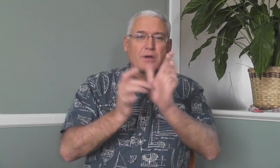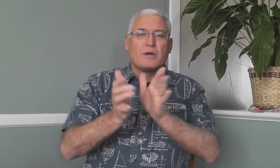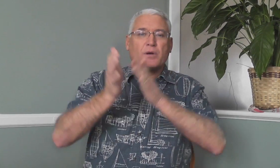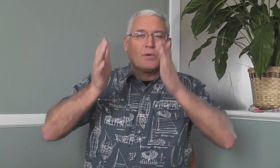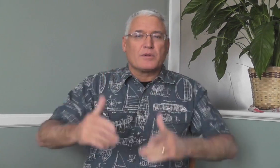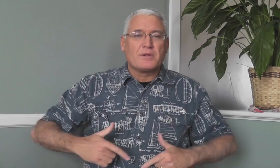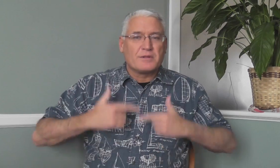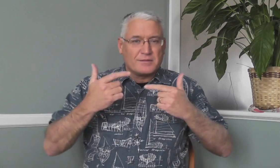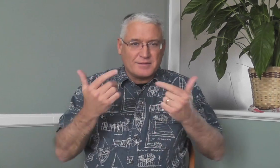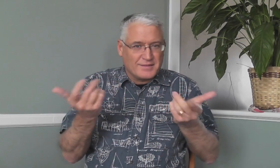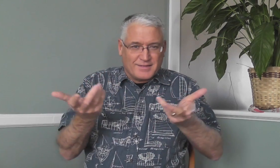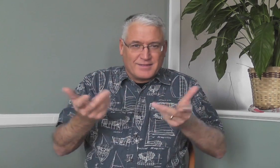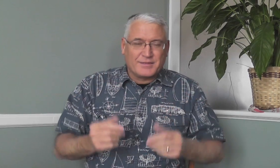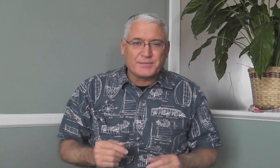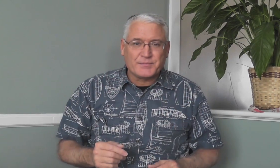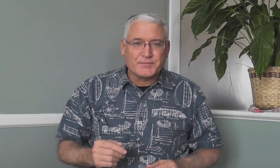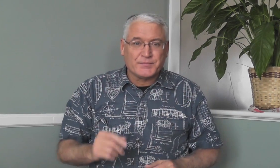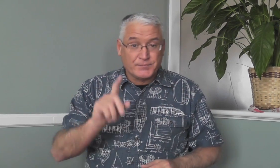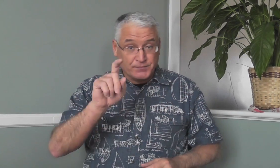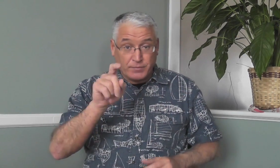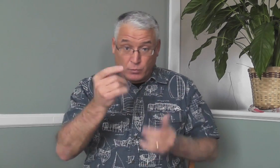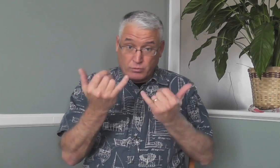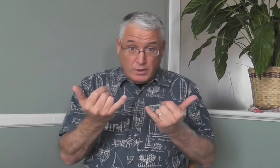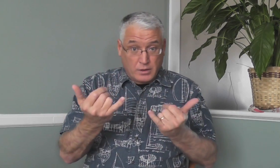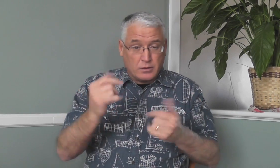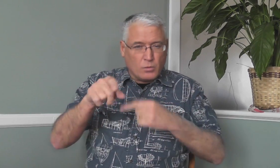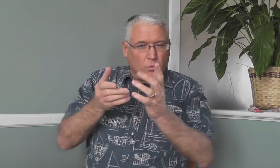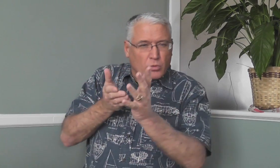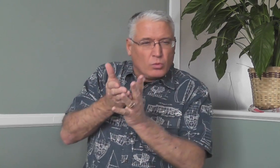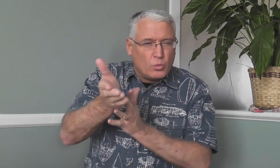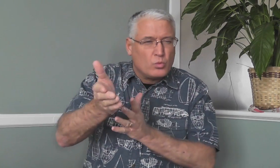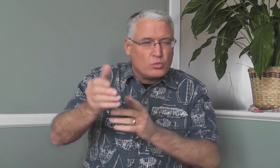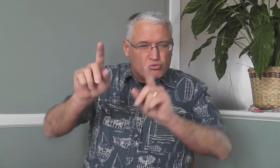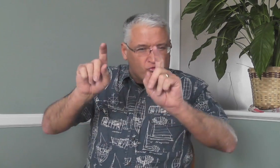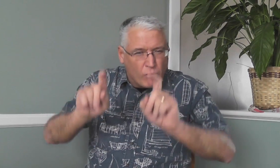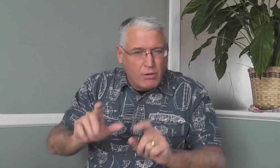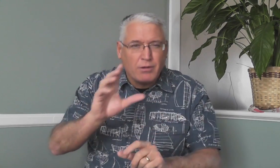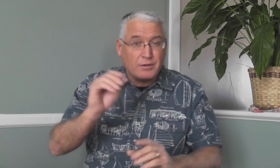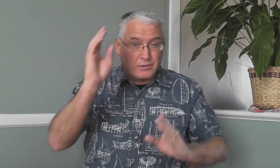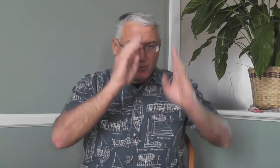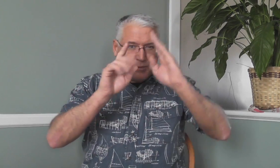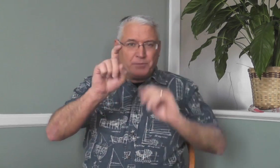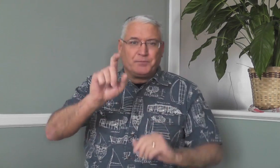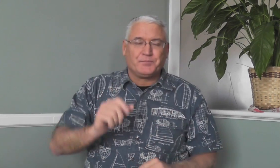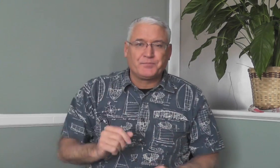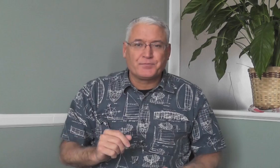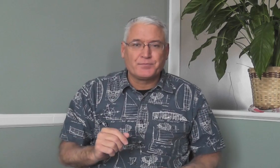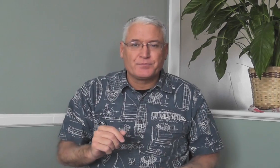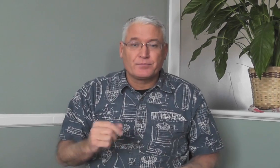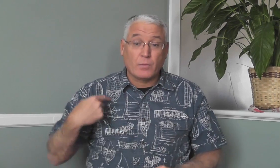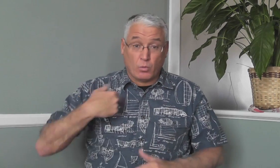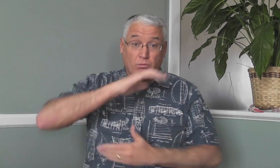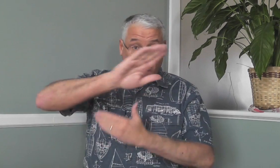Now, let's apply this to our Christian life. Question: are you going through trials and